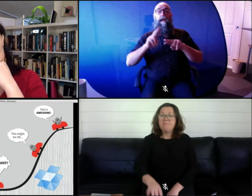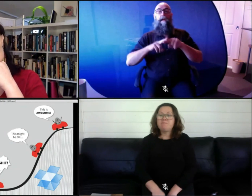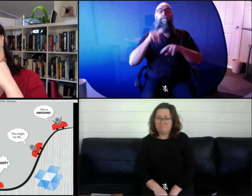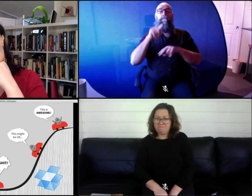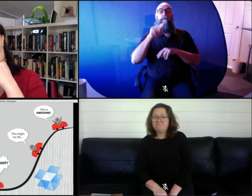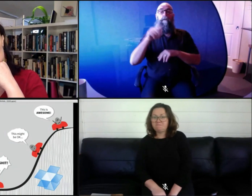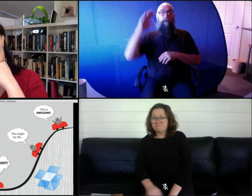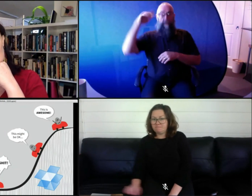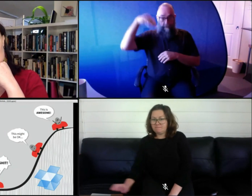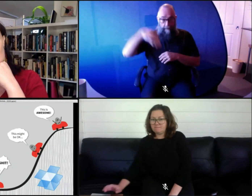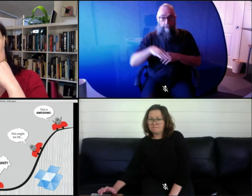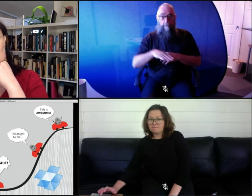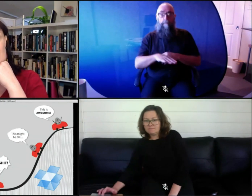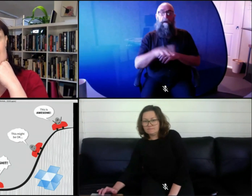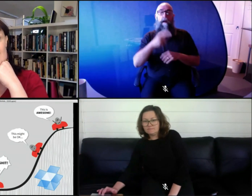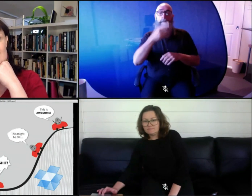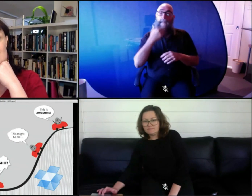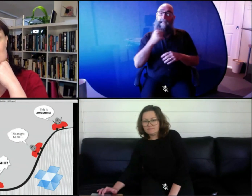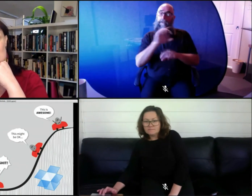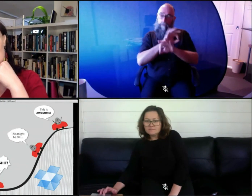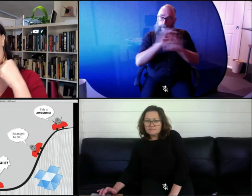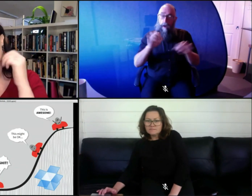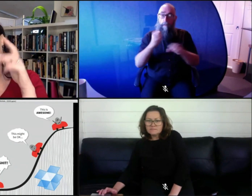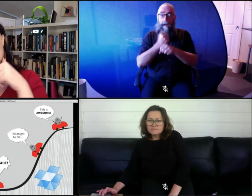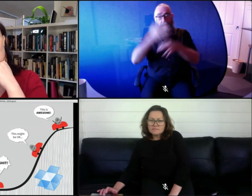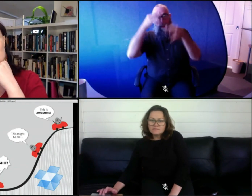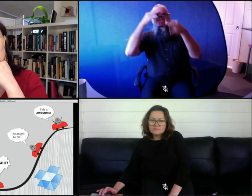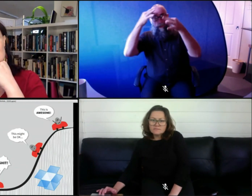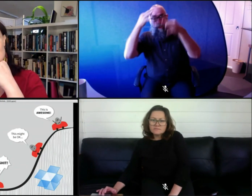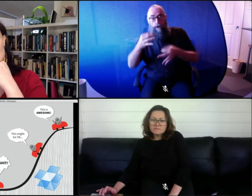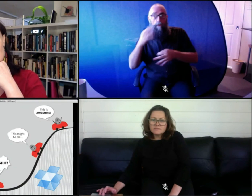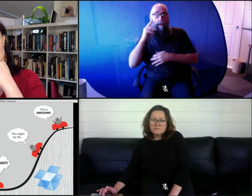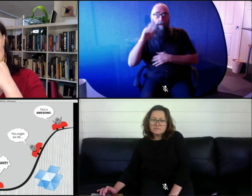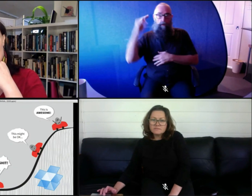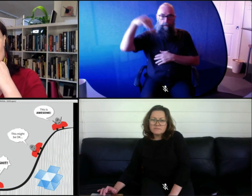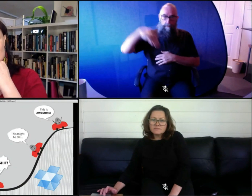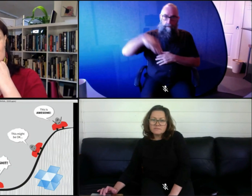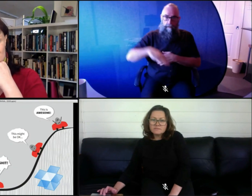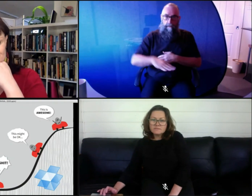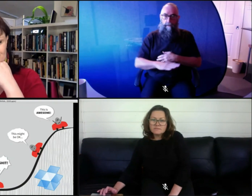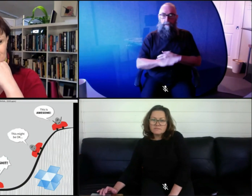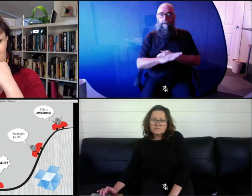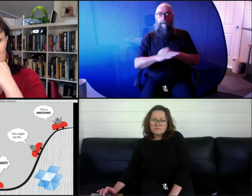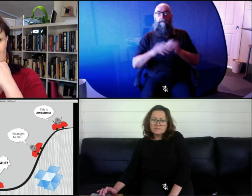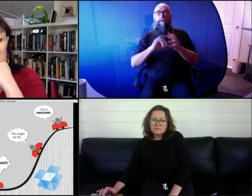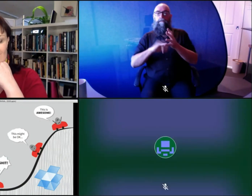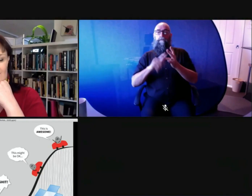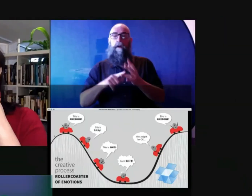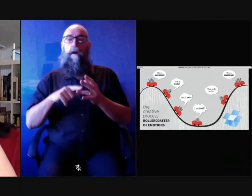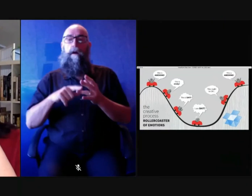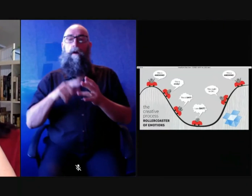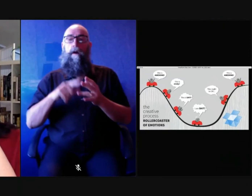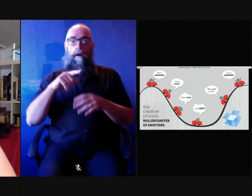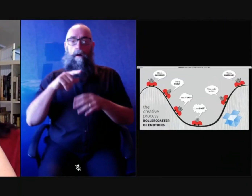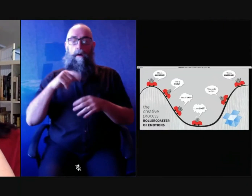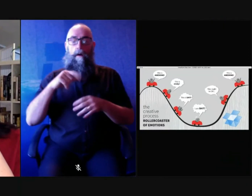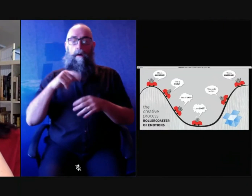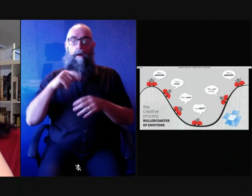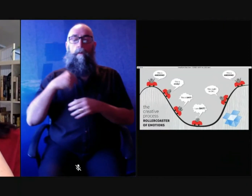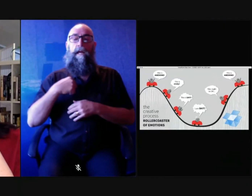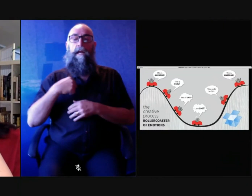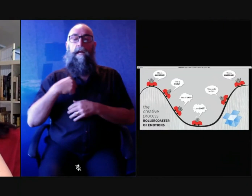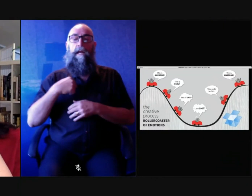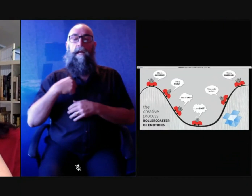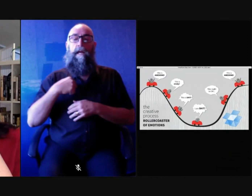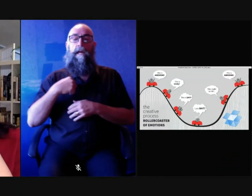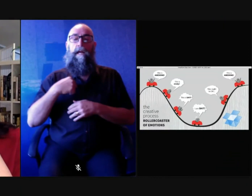to make sure that you don't make any big decisions at that time. Thanks for joining us, Carolyn. It's really important to make